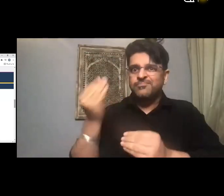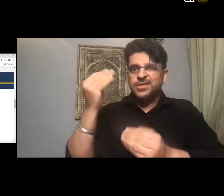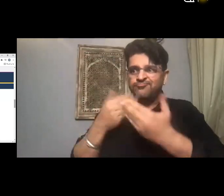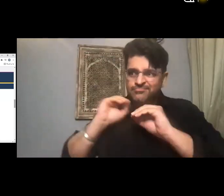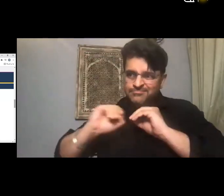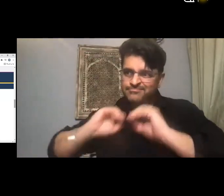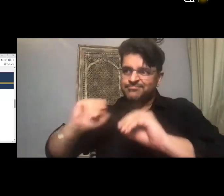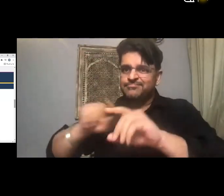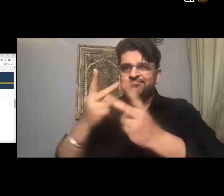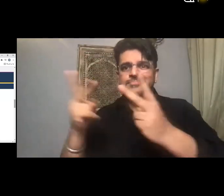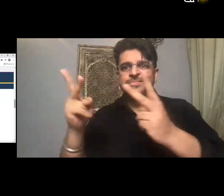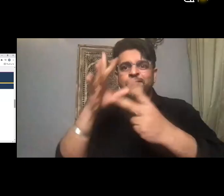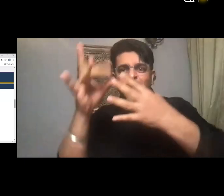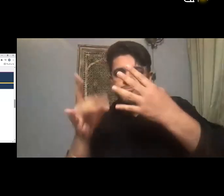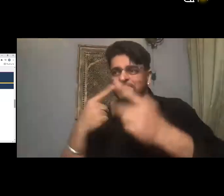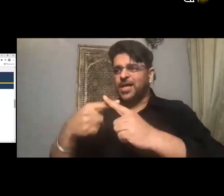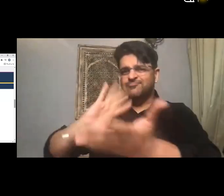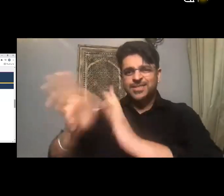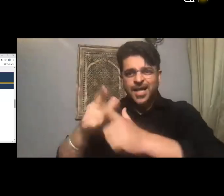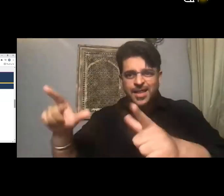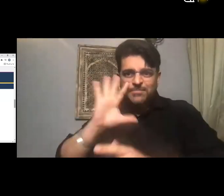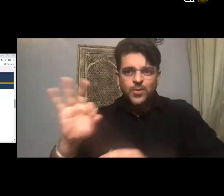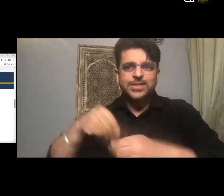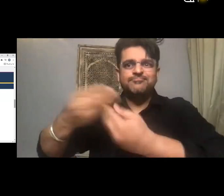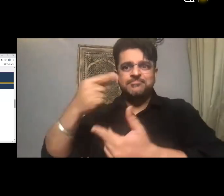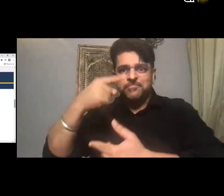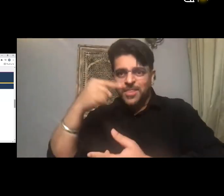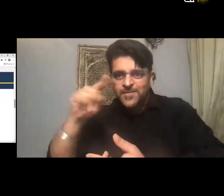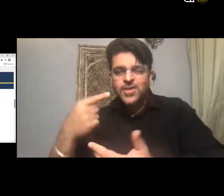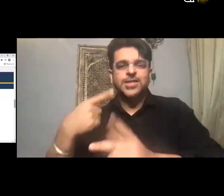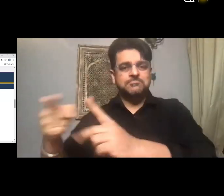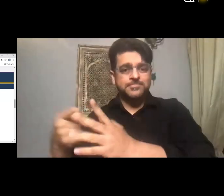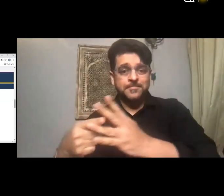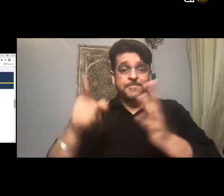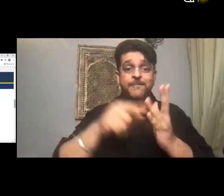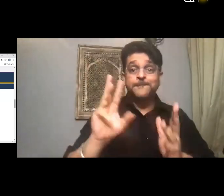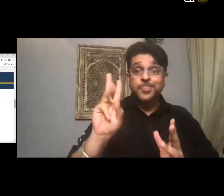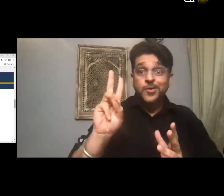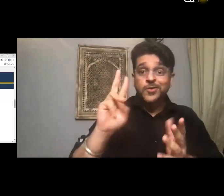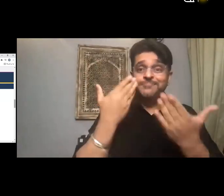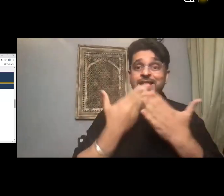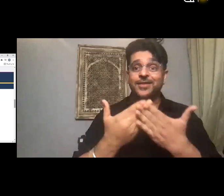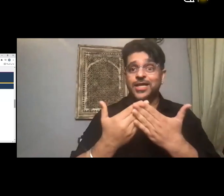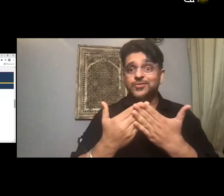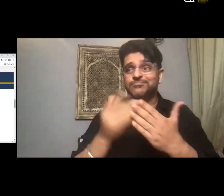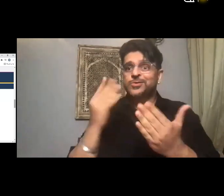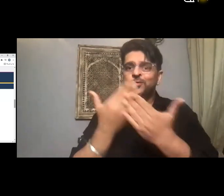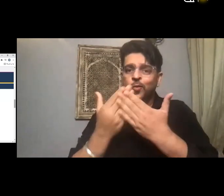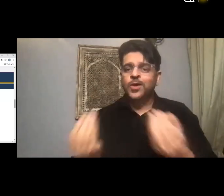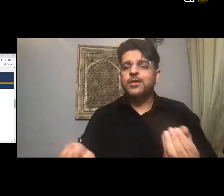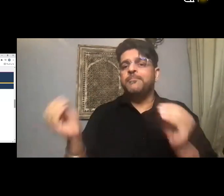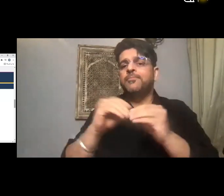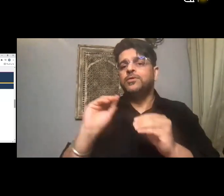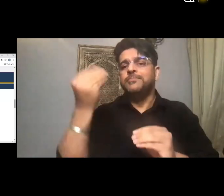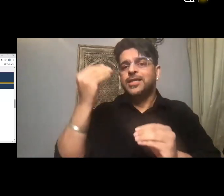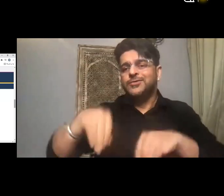early intervention programs, better teaching methodologies and options, sign language as an important option for parents. Third thing,